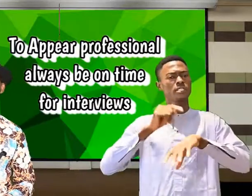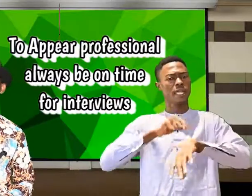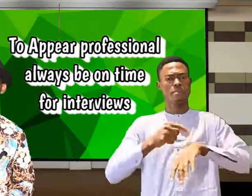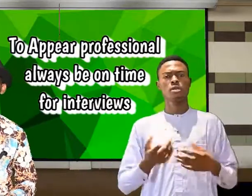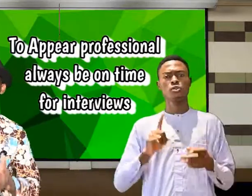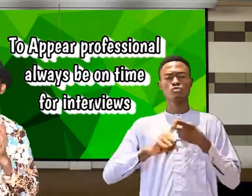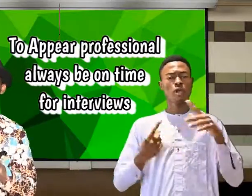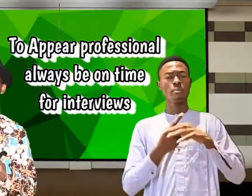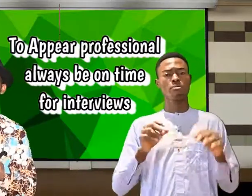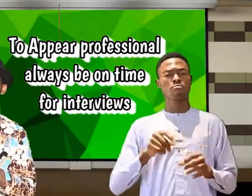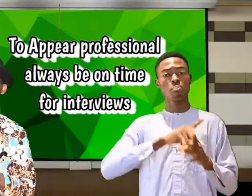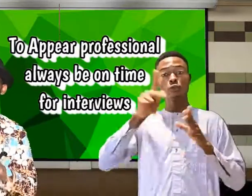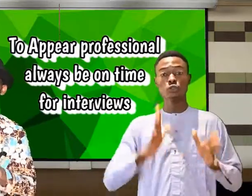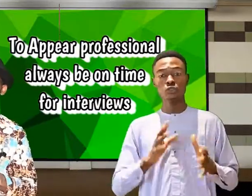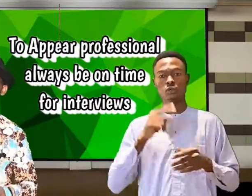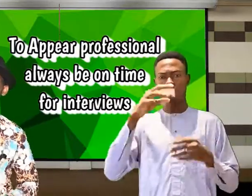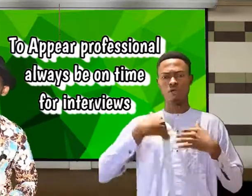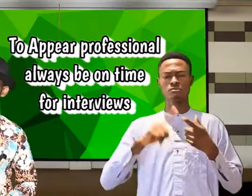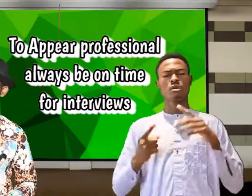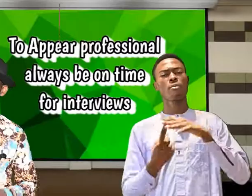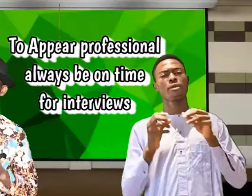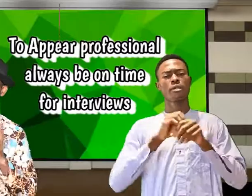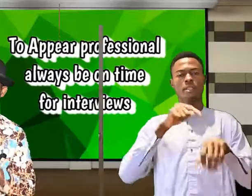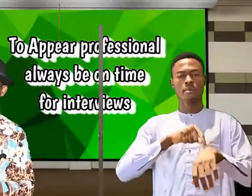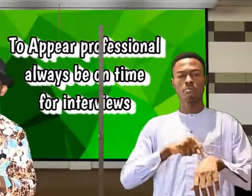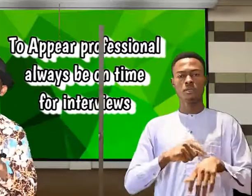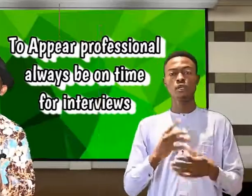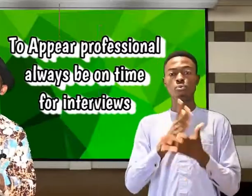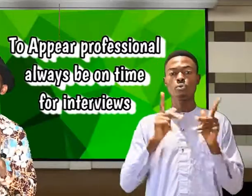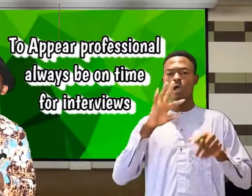To appear professional, arrive early. Latecomers are frequently